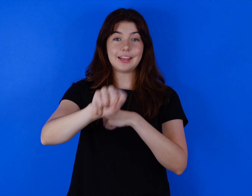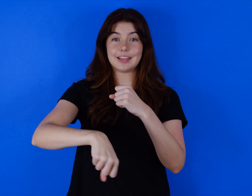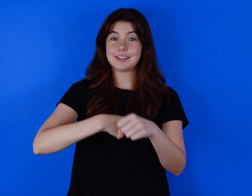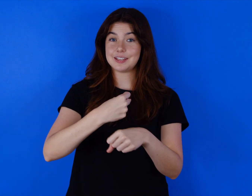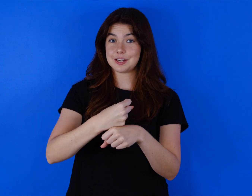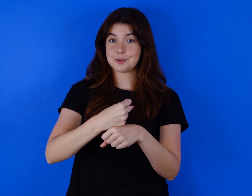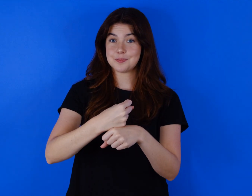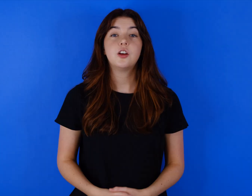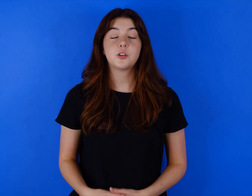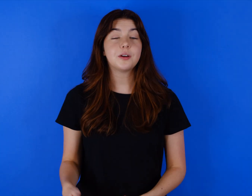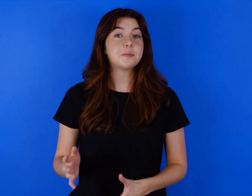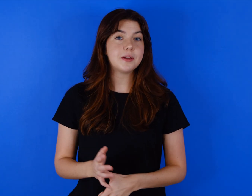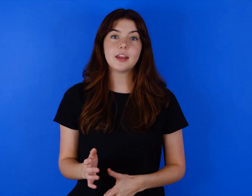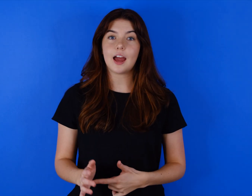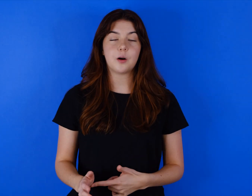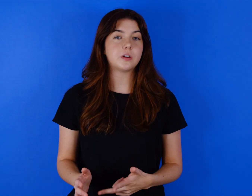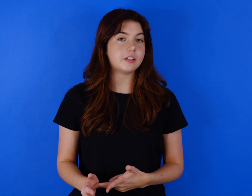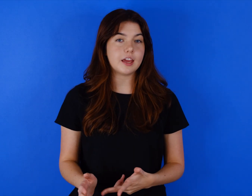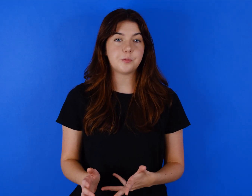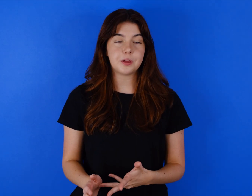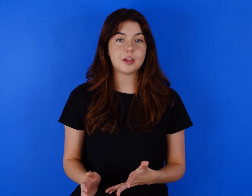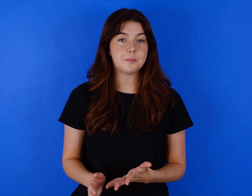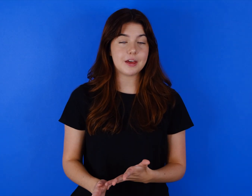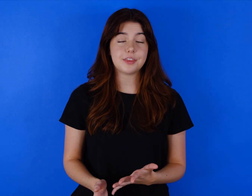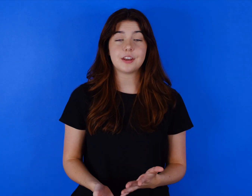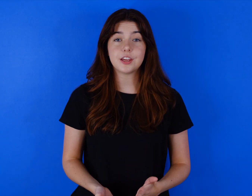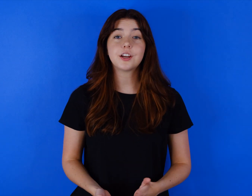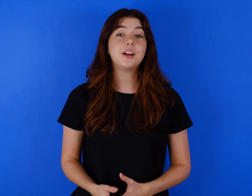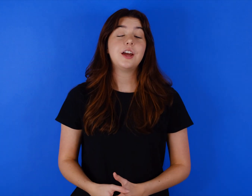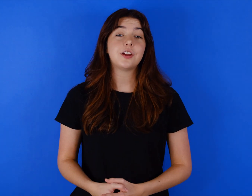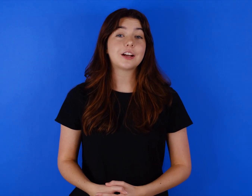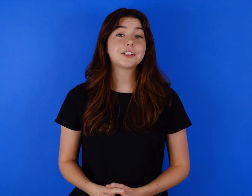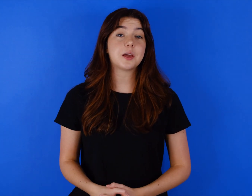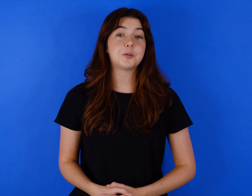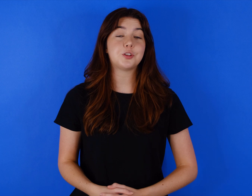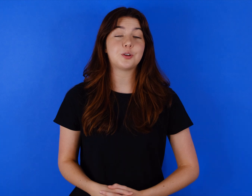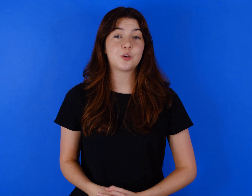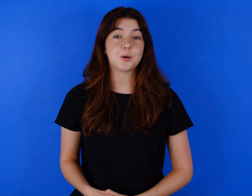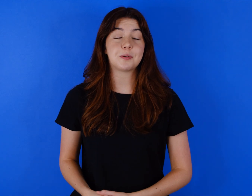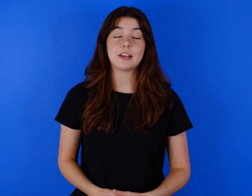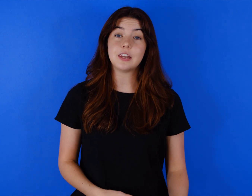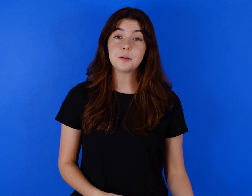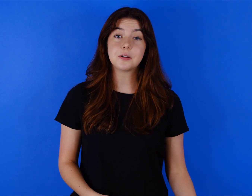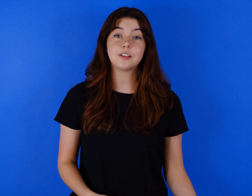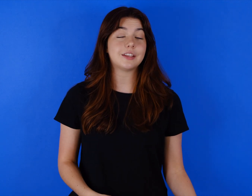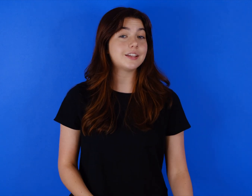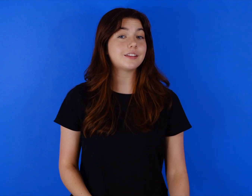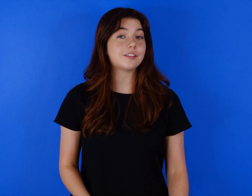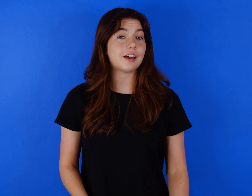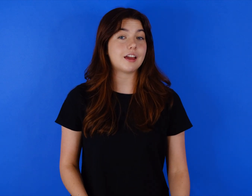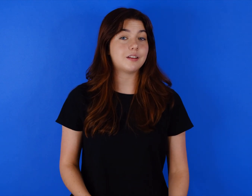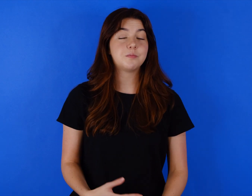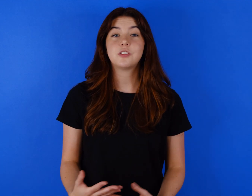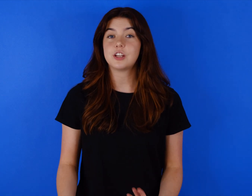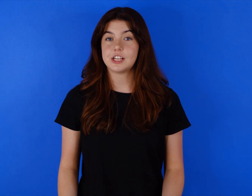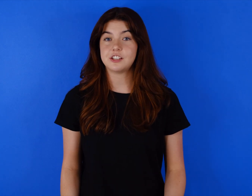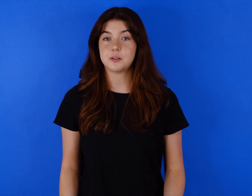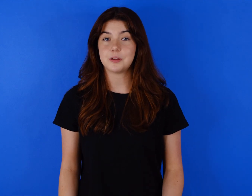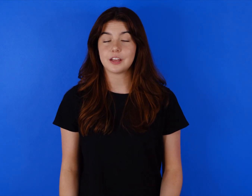and year. So with minute, hour, day, week, month, and year, you're actually able to incorporate numbers into the sign to change the meaning.